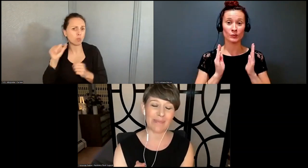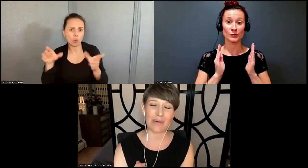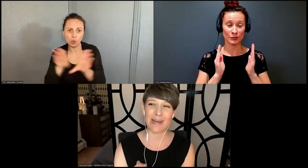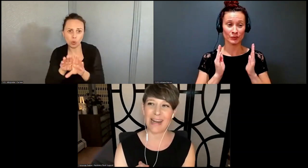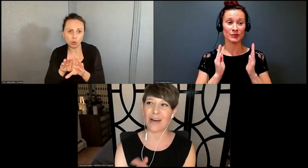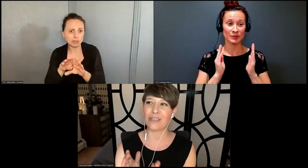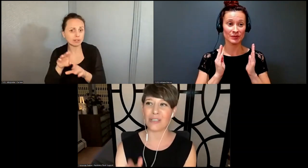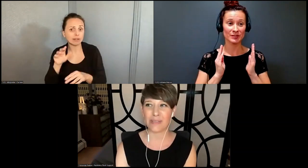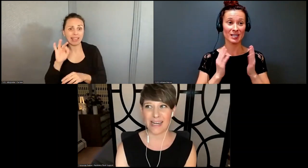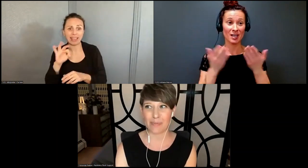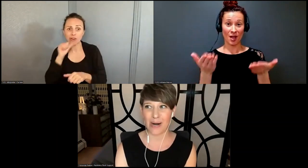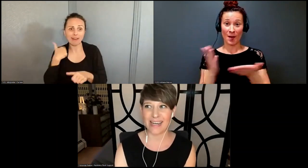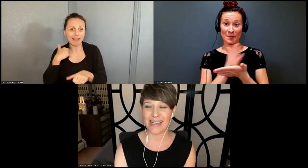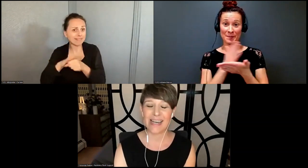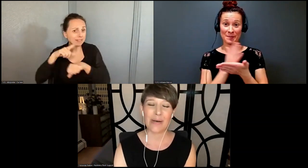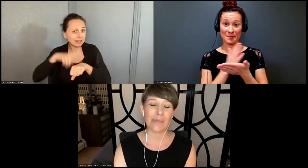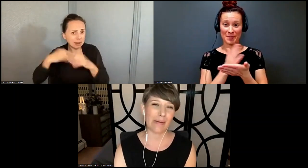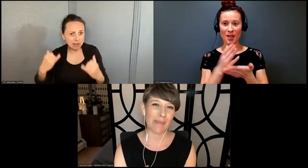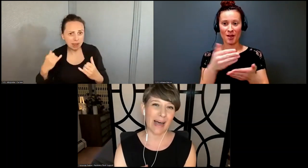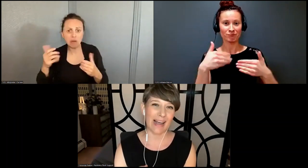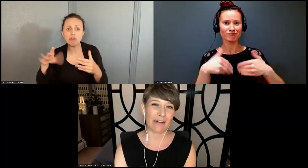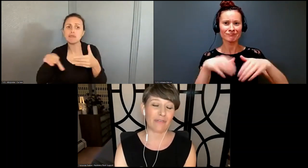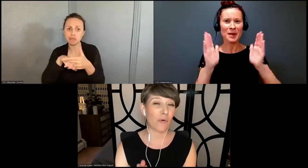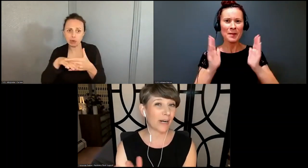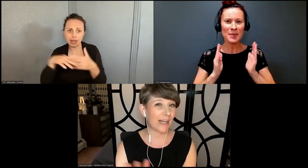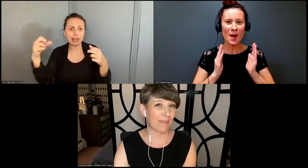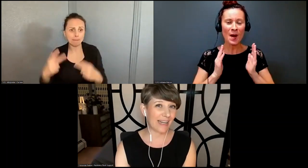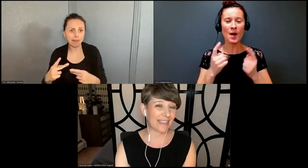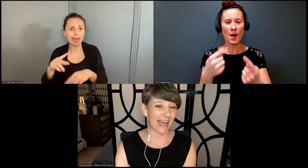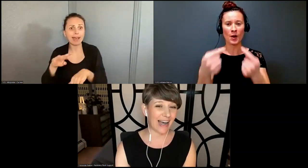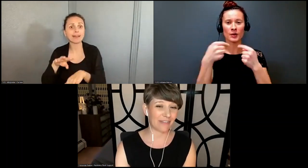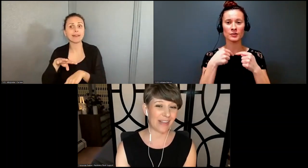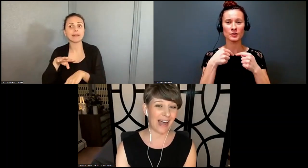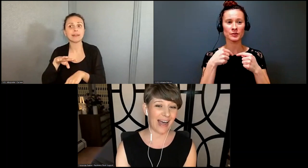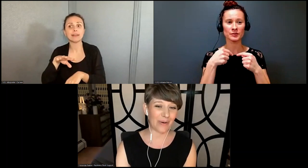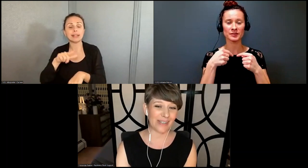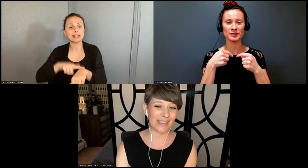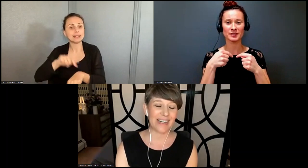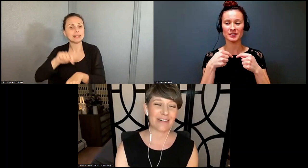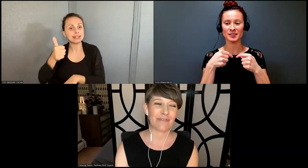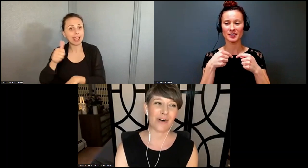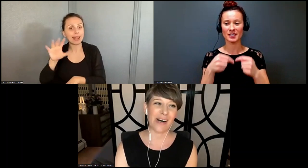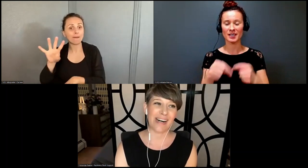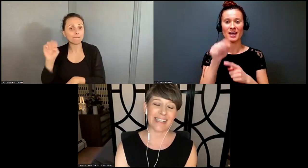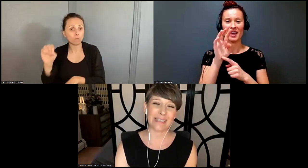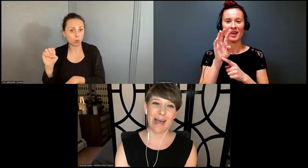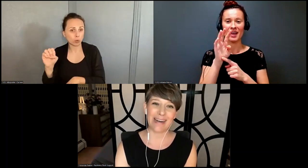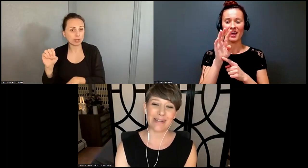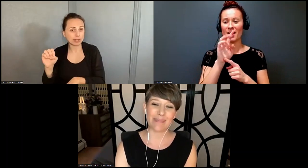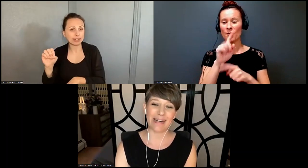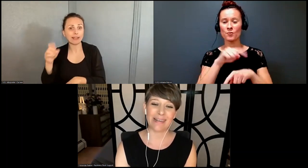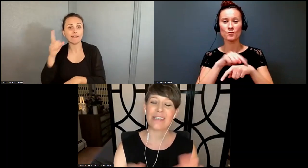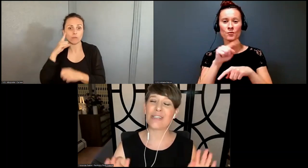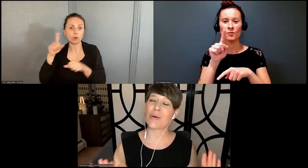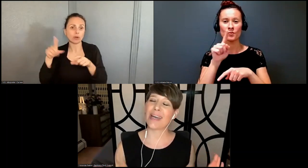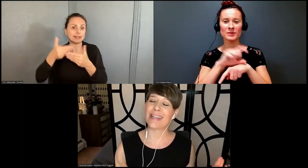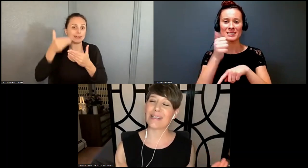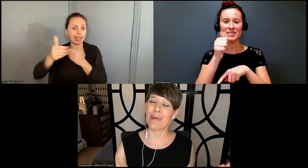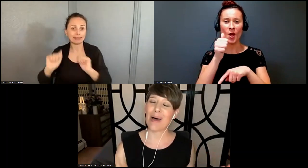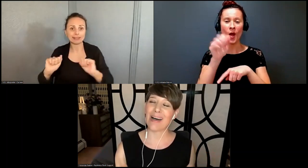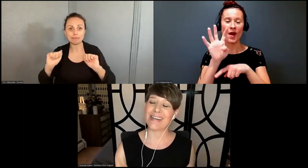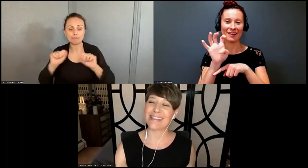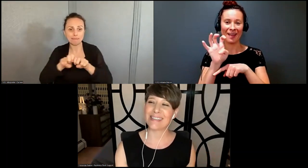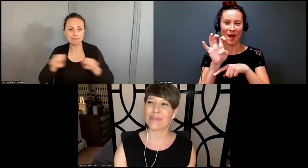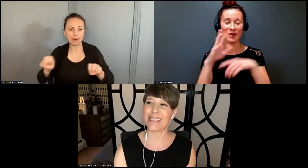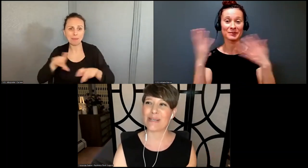have quite a moment now, do take a break. We'll be back at 40 minutes after the hour for our next panel, but enjoy a